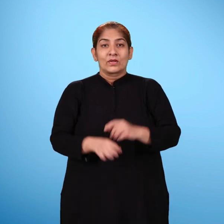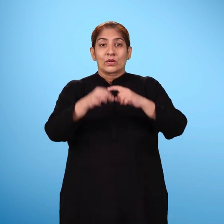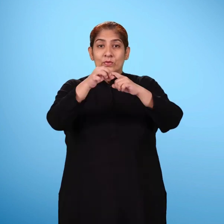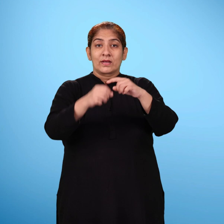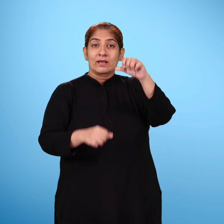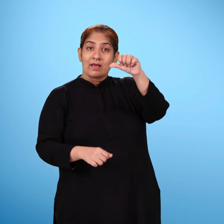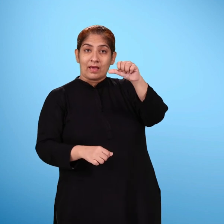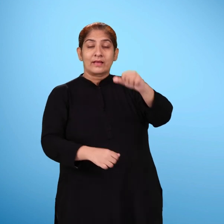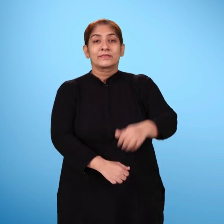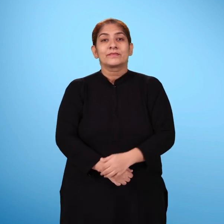Question 9.